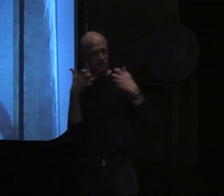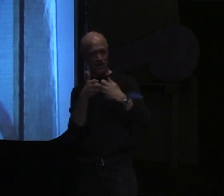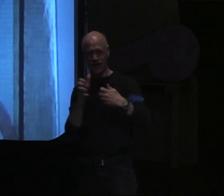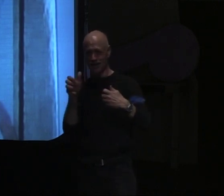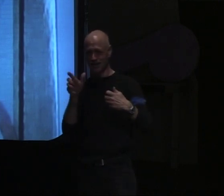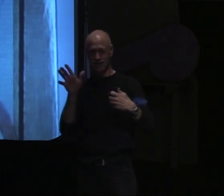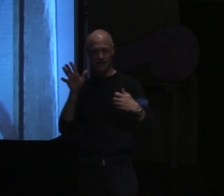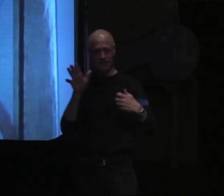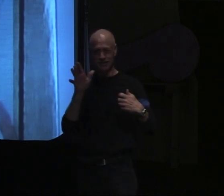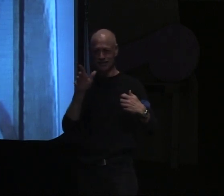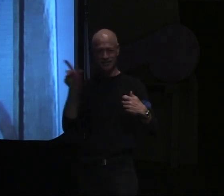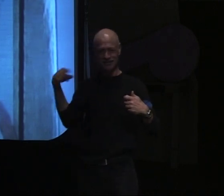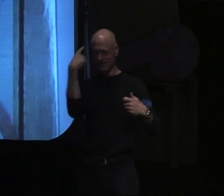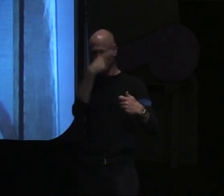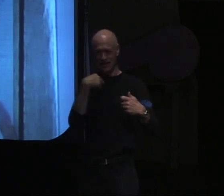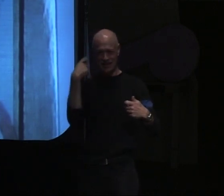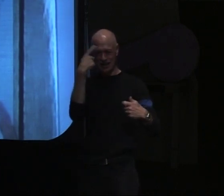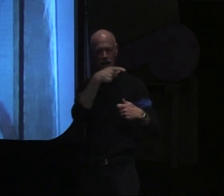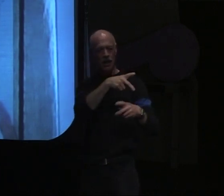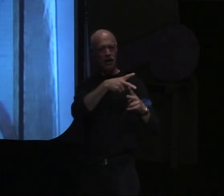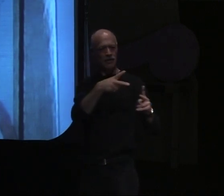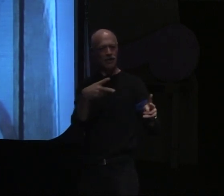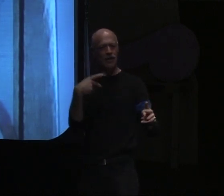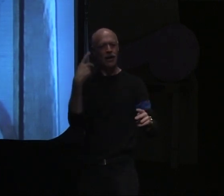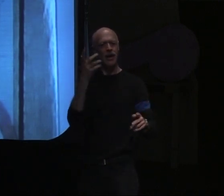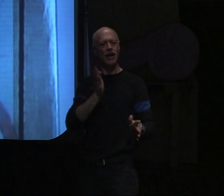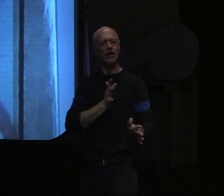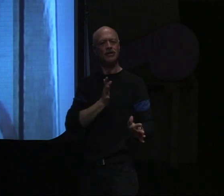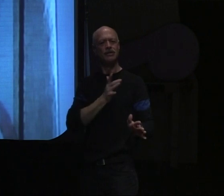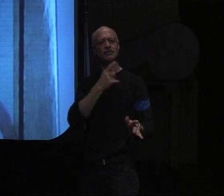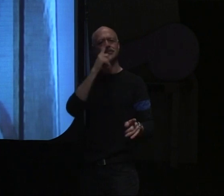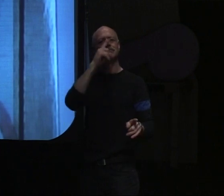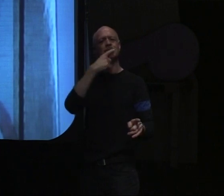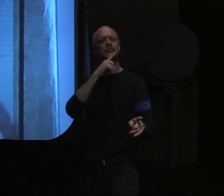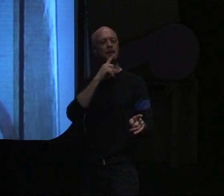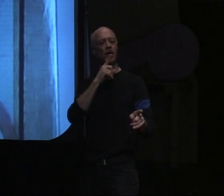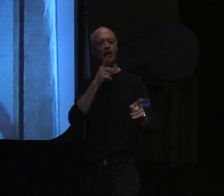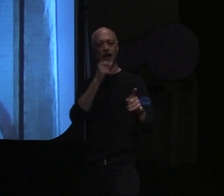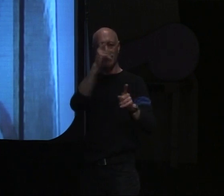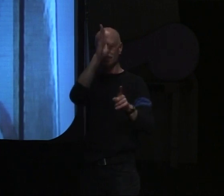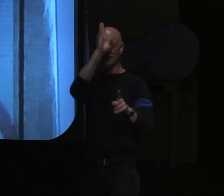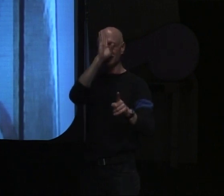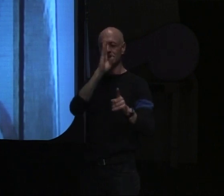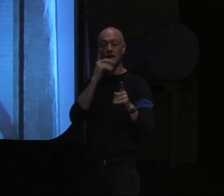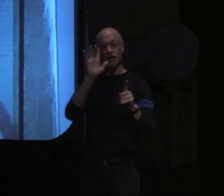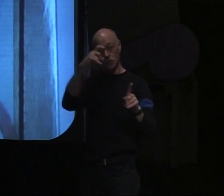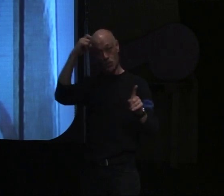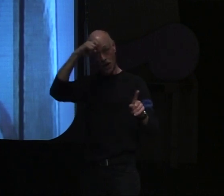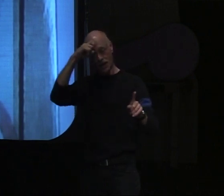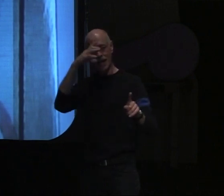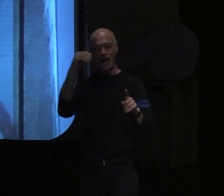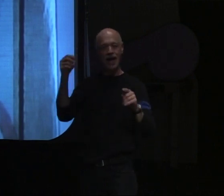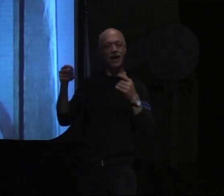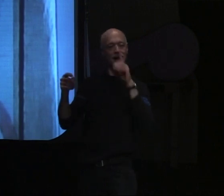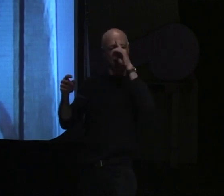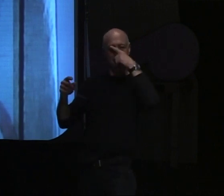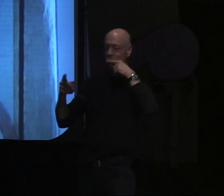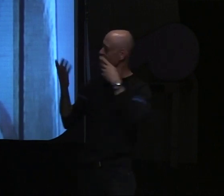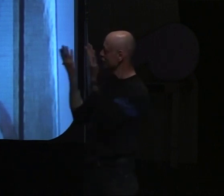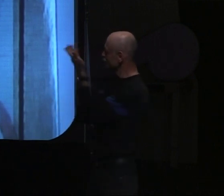a president can be wise, a president can, it has a lot of different sides. There's a lot of